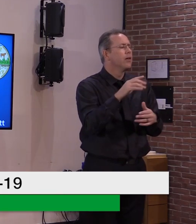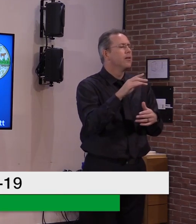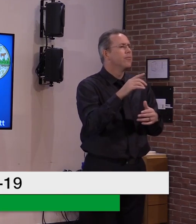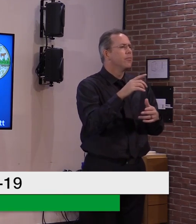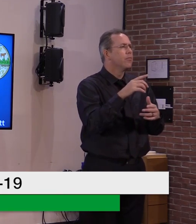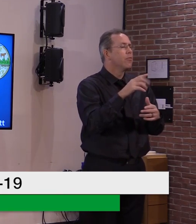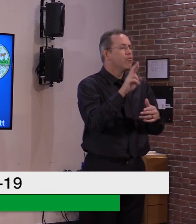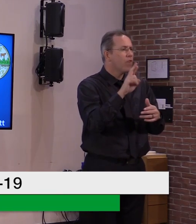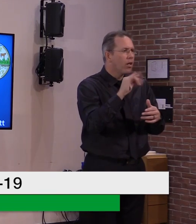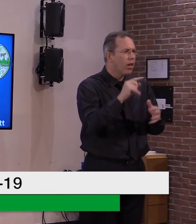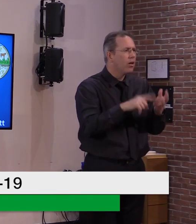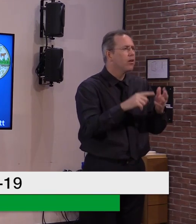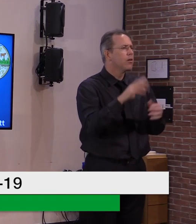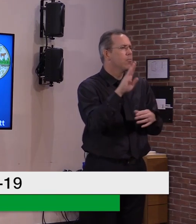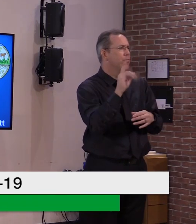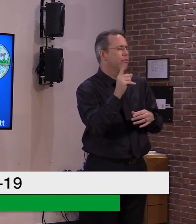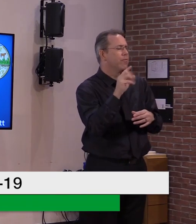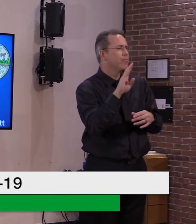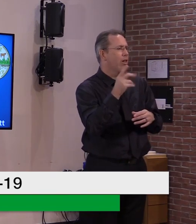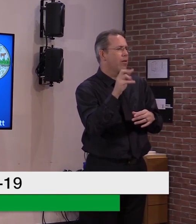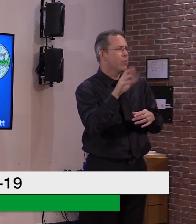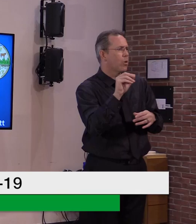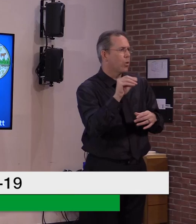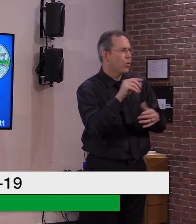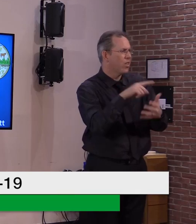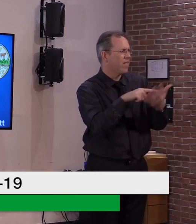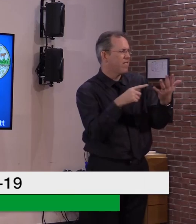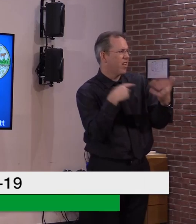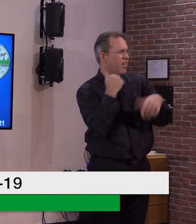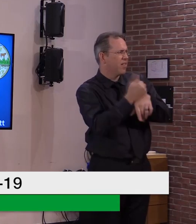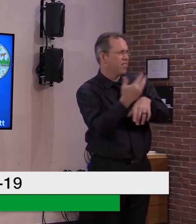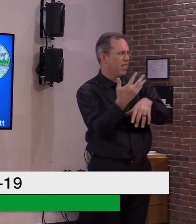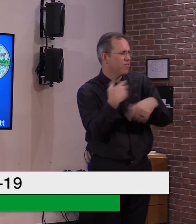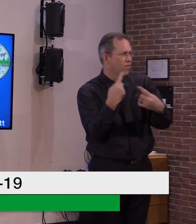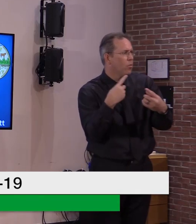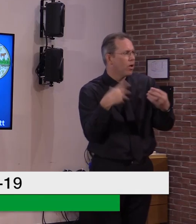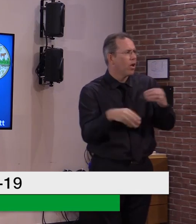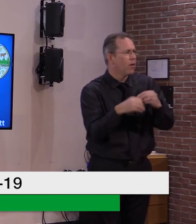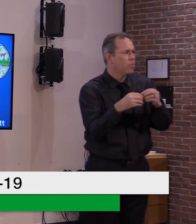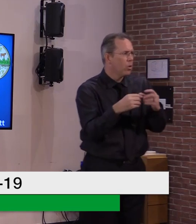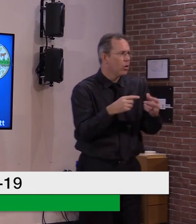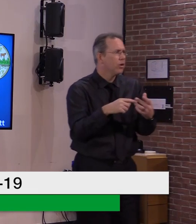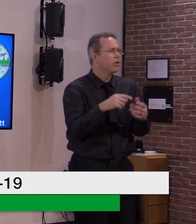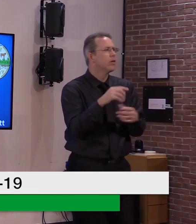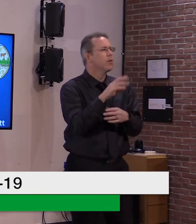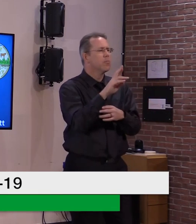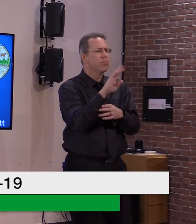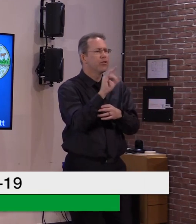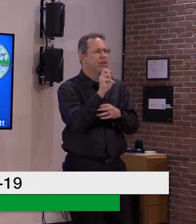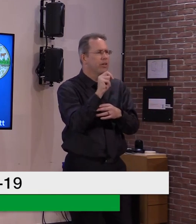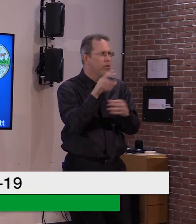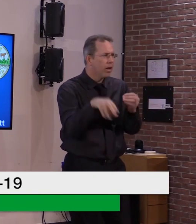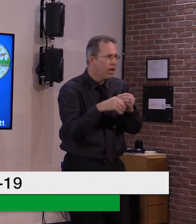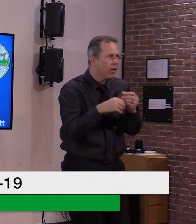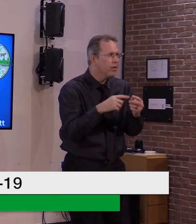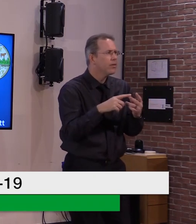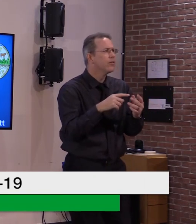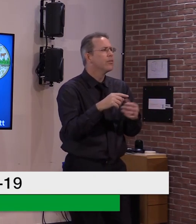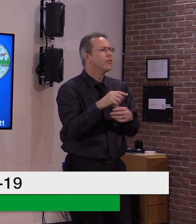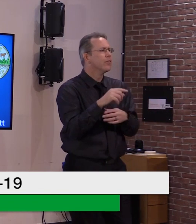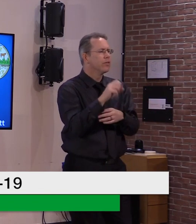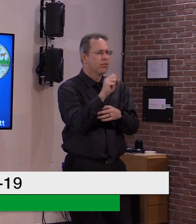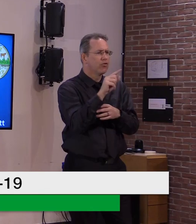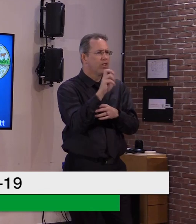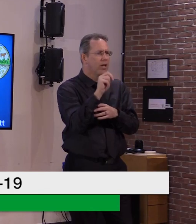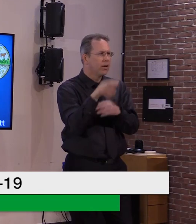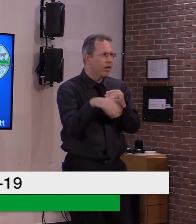additional sites in berlin northfield stratton newport saint johnsbury